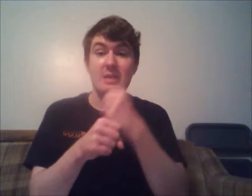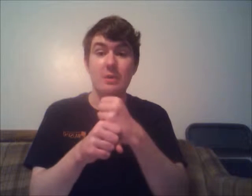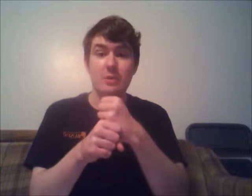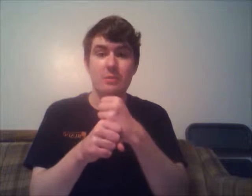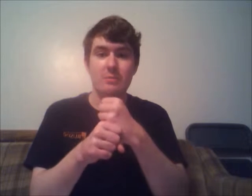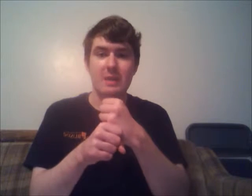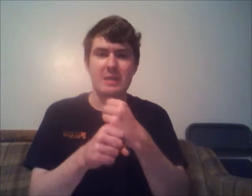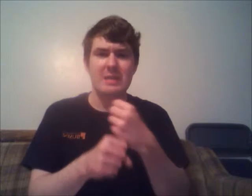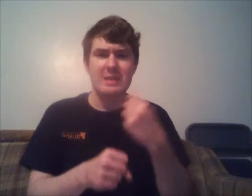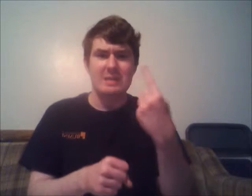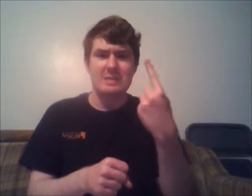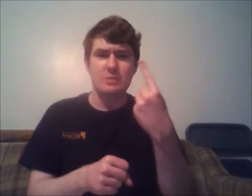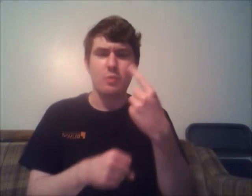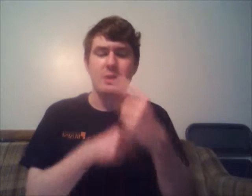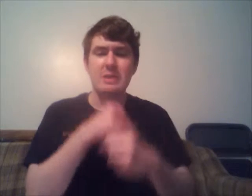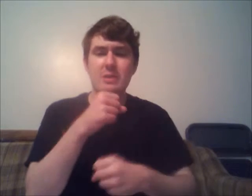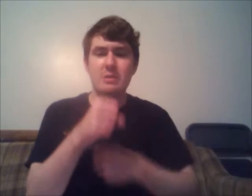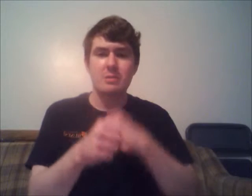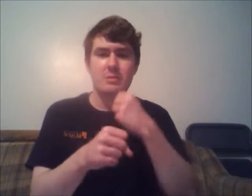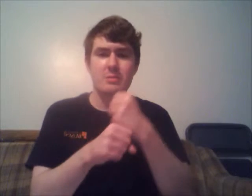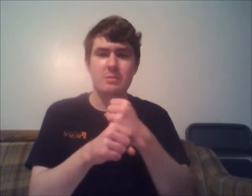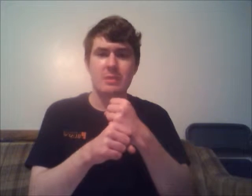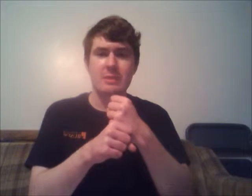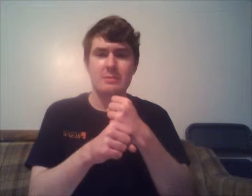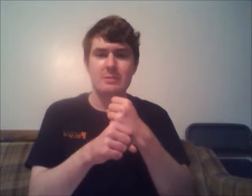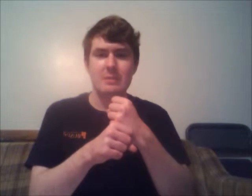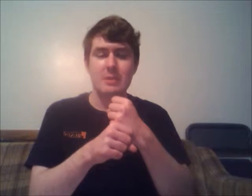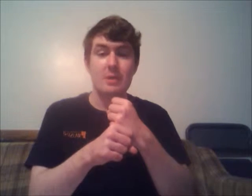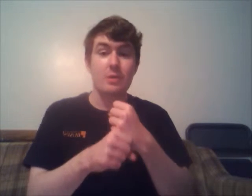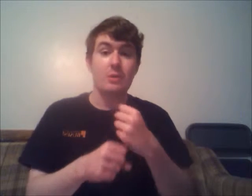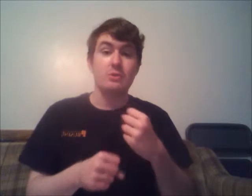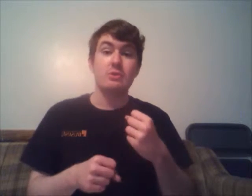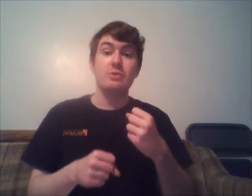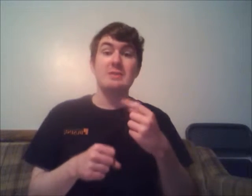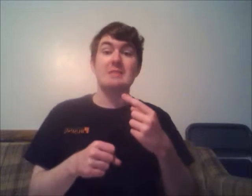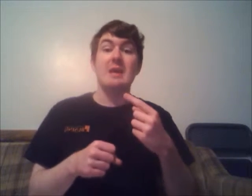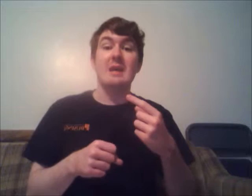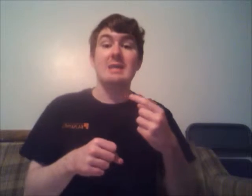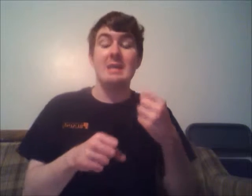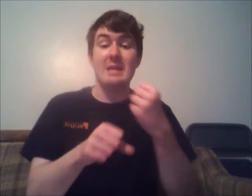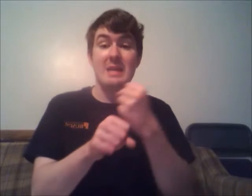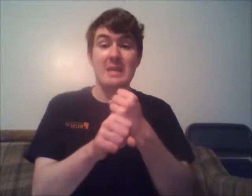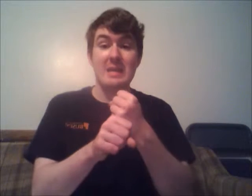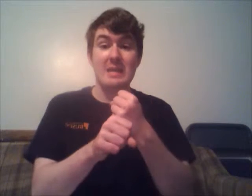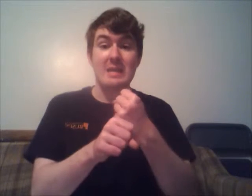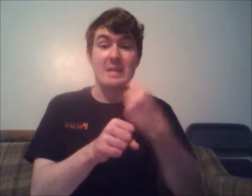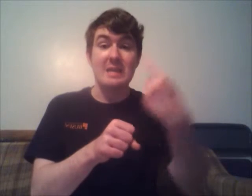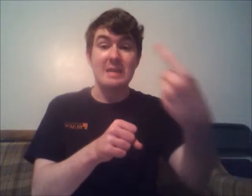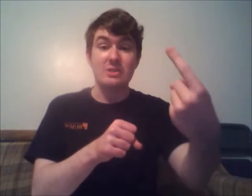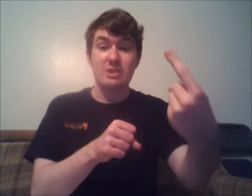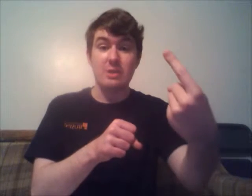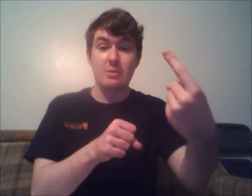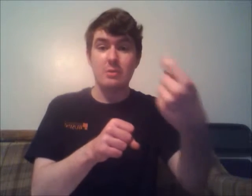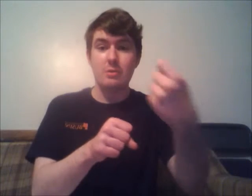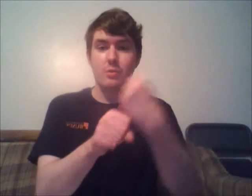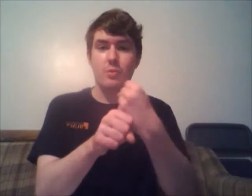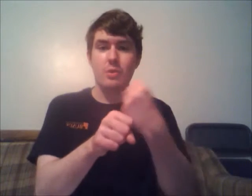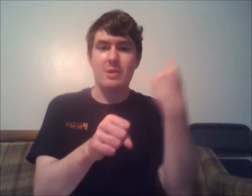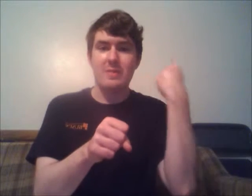year, right? This is 1 year, right? So you can sign next year, or